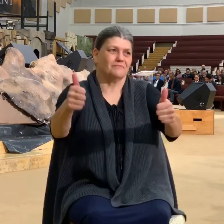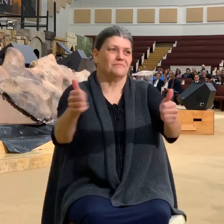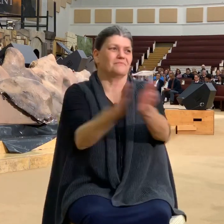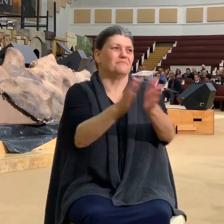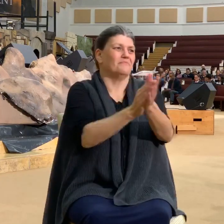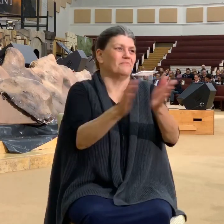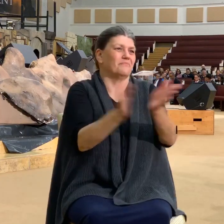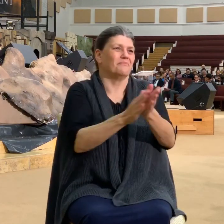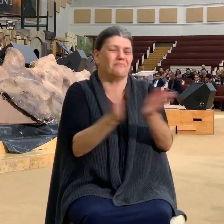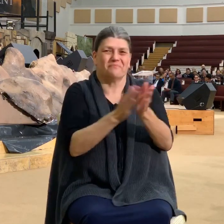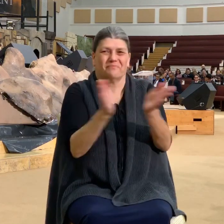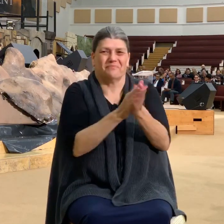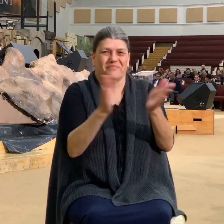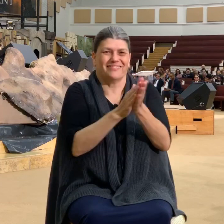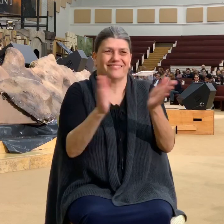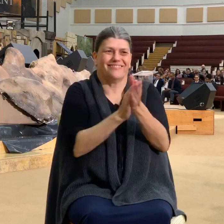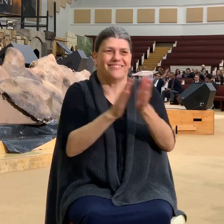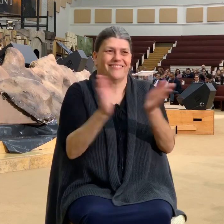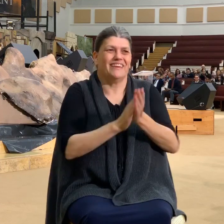Let's go.